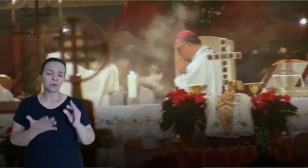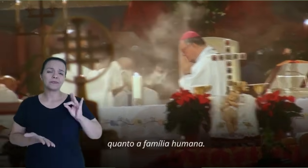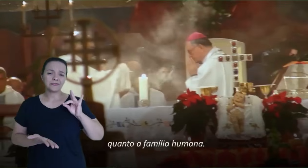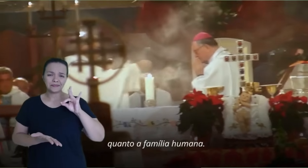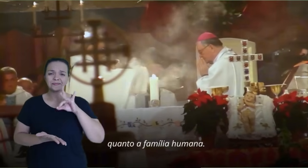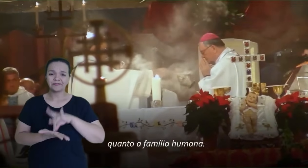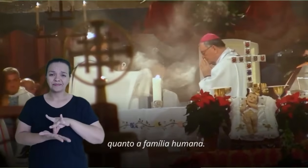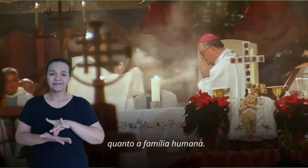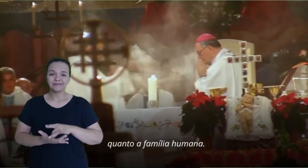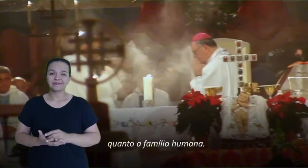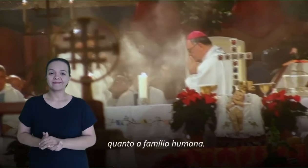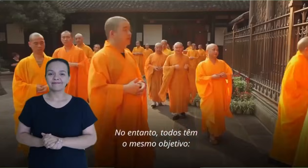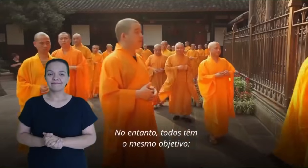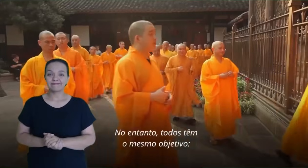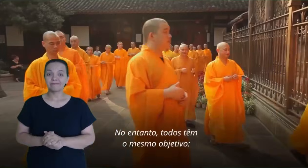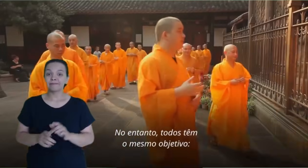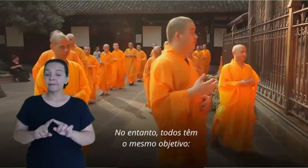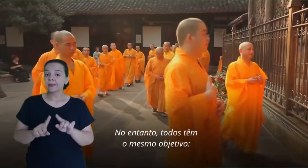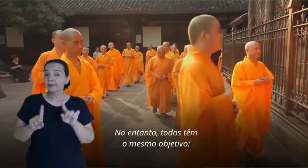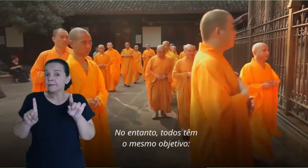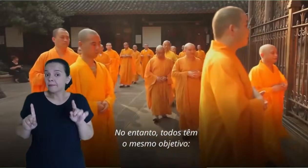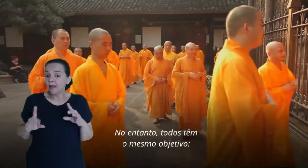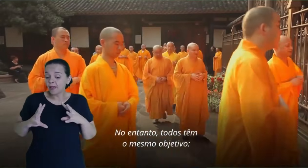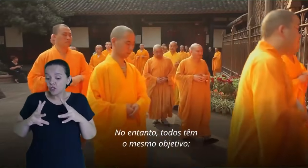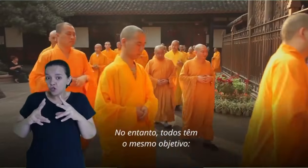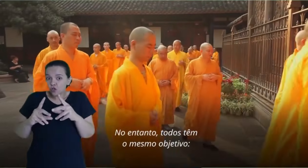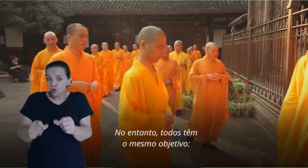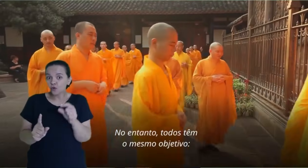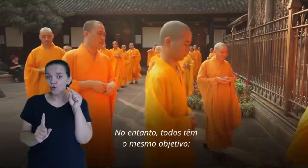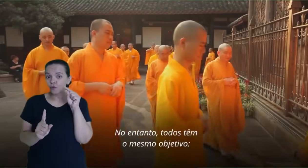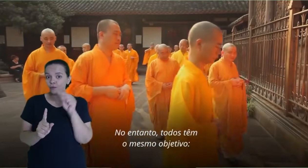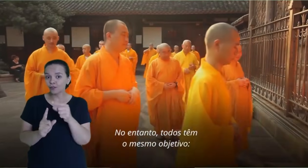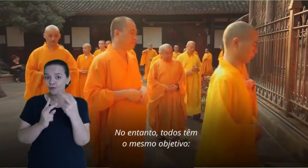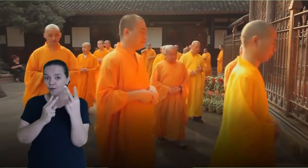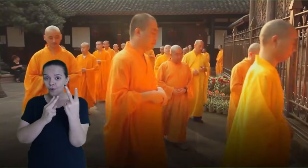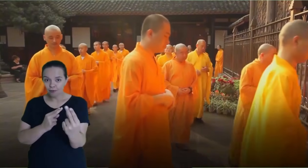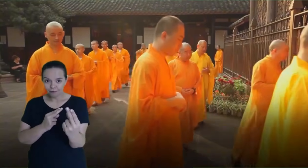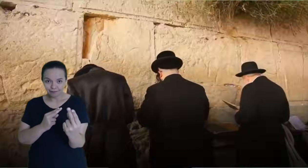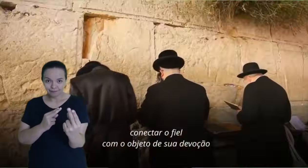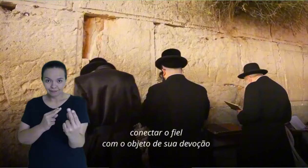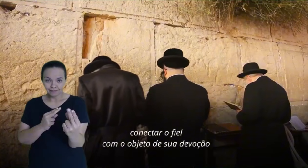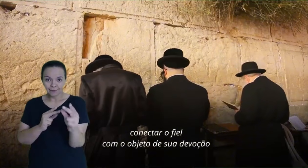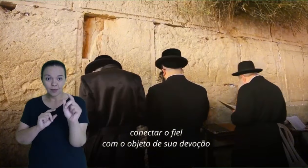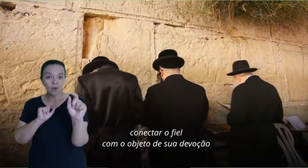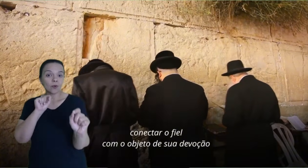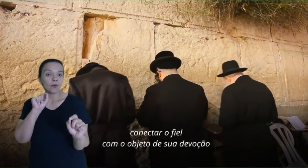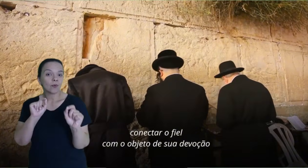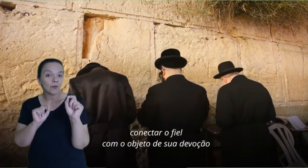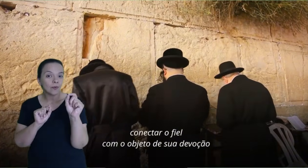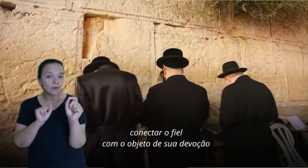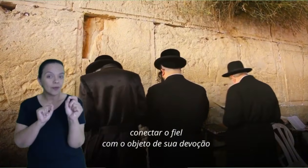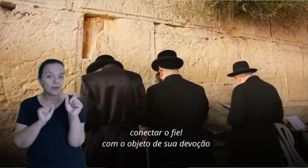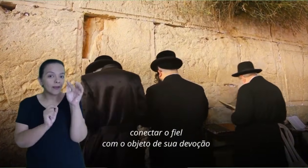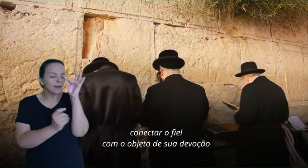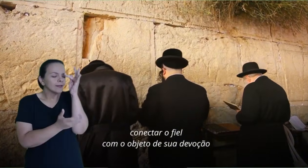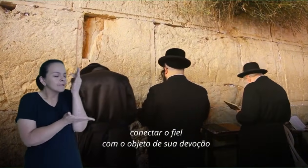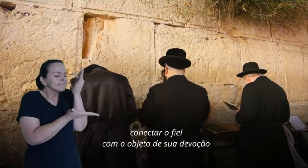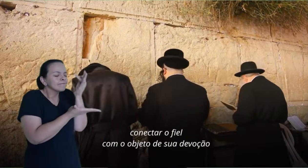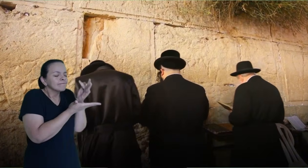family. Yet, all have the same ultimate purpose: to connect the believer with the object of their devotion in the